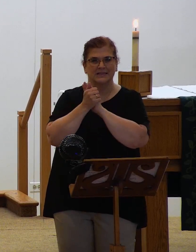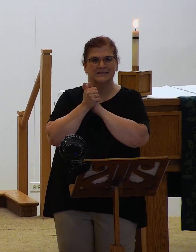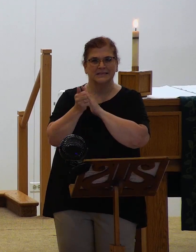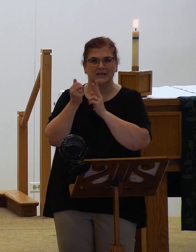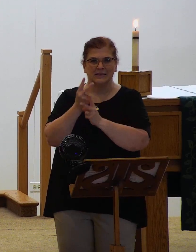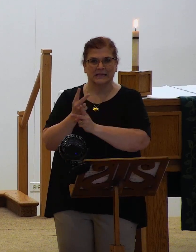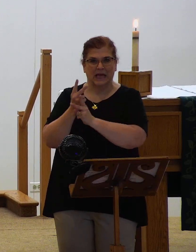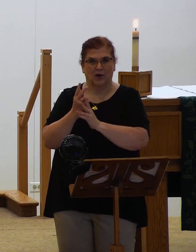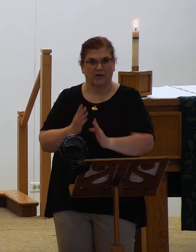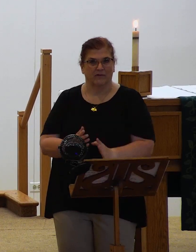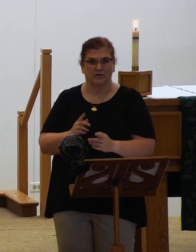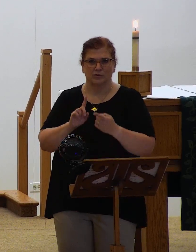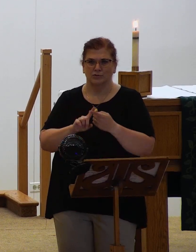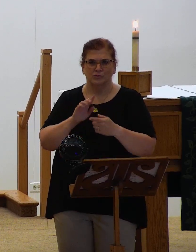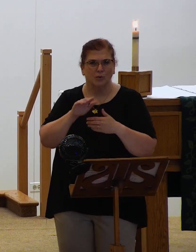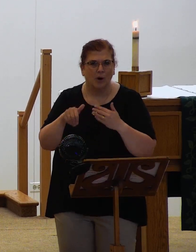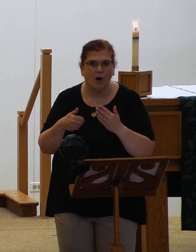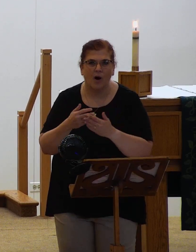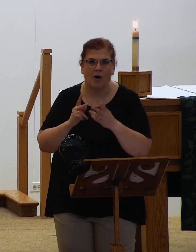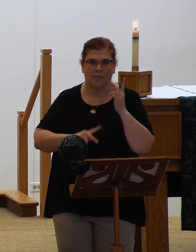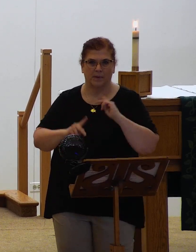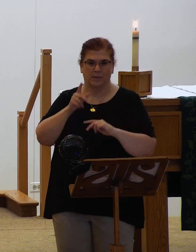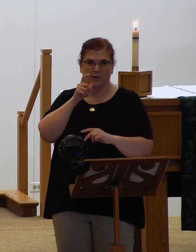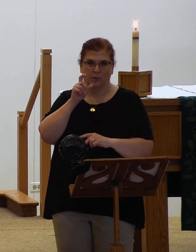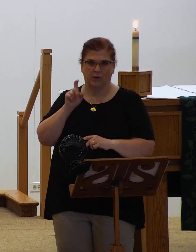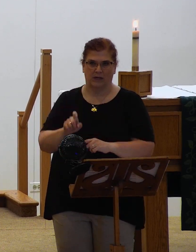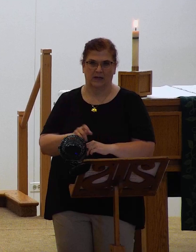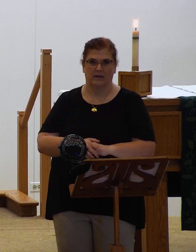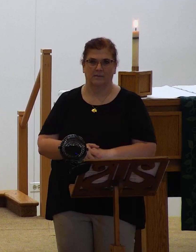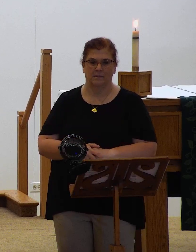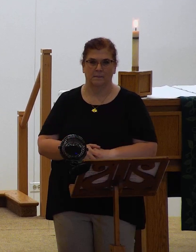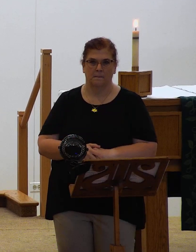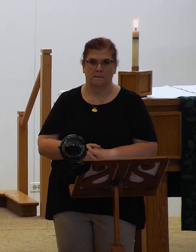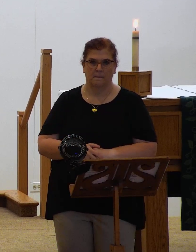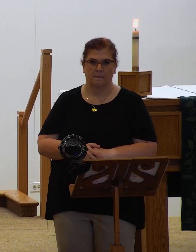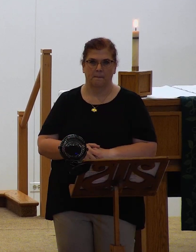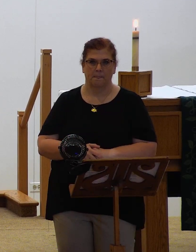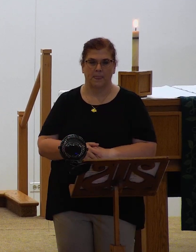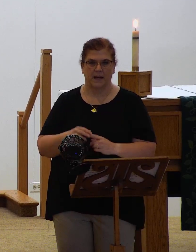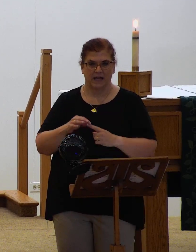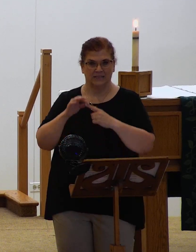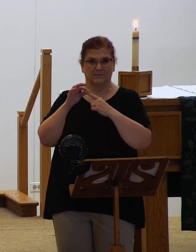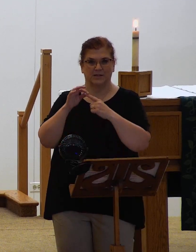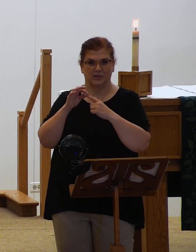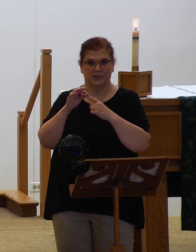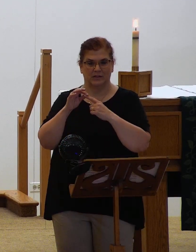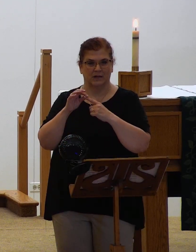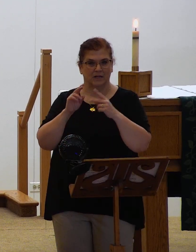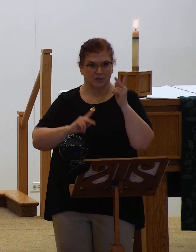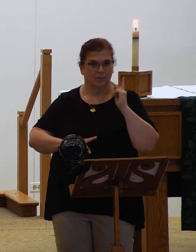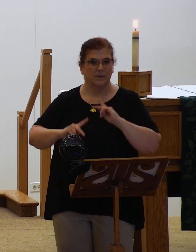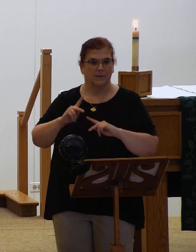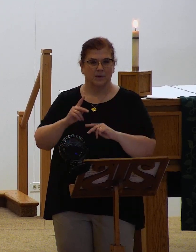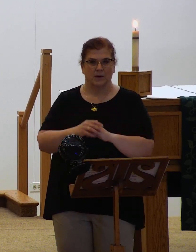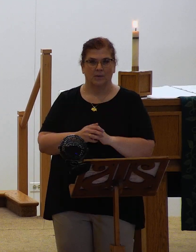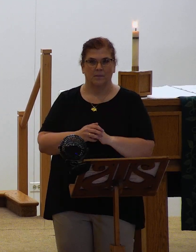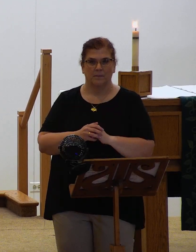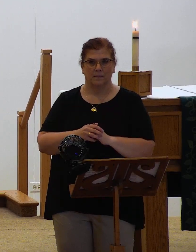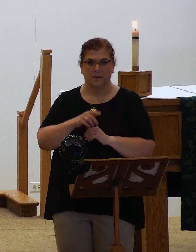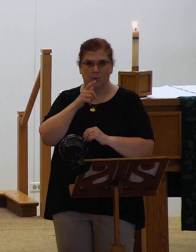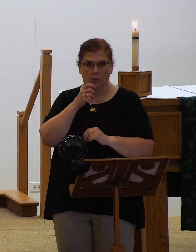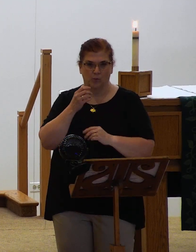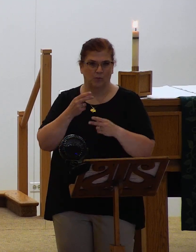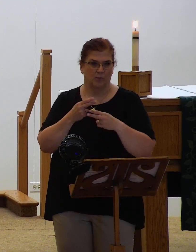Send skilled caregivers to all in need, especially to those whom